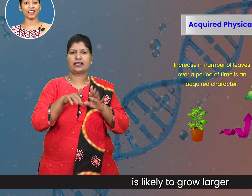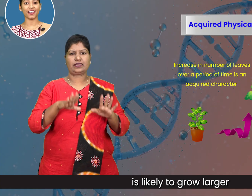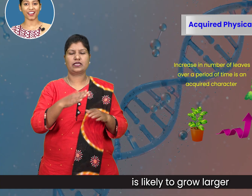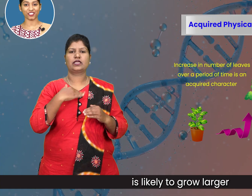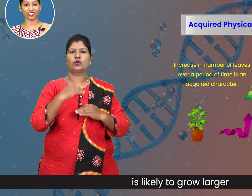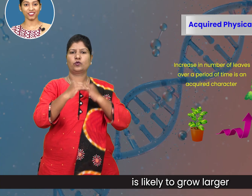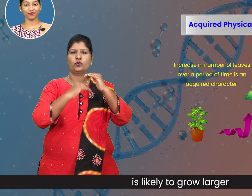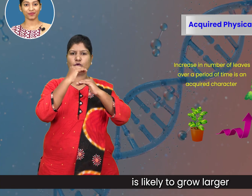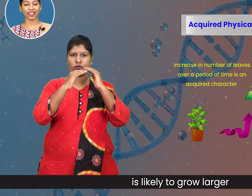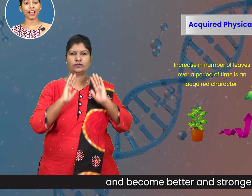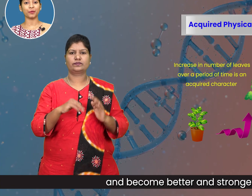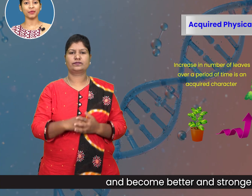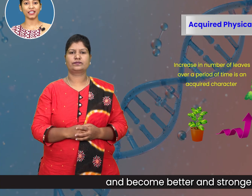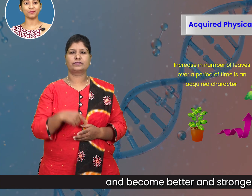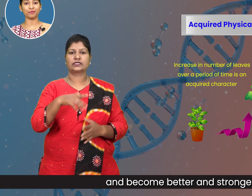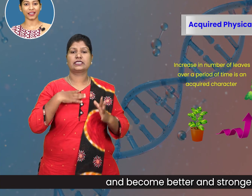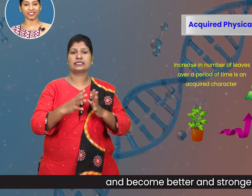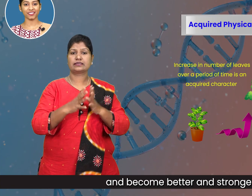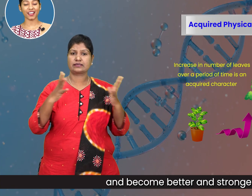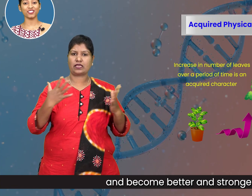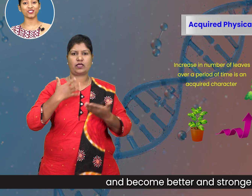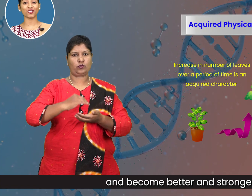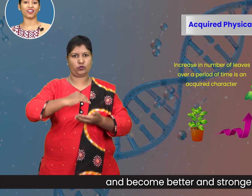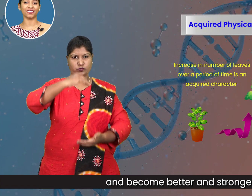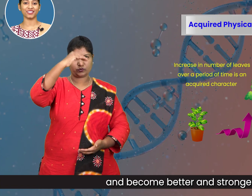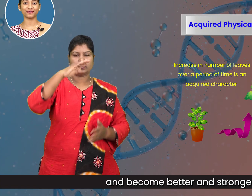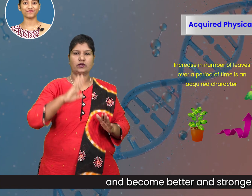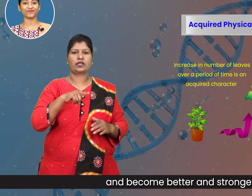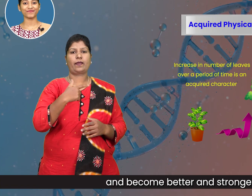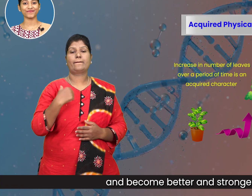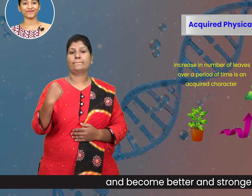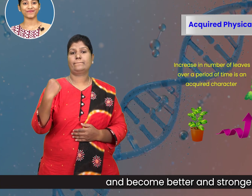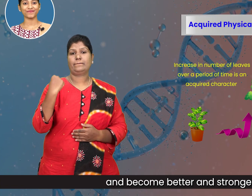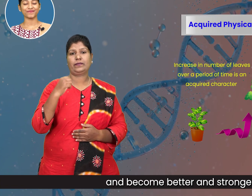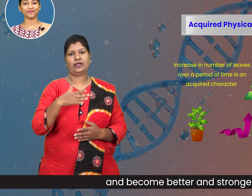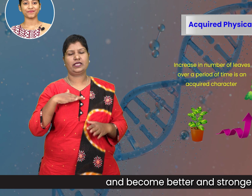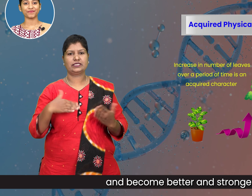grow larger and become better and stronger.